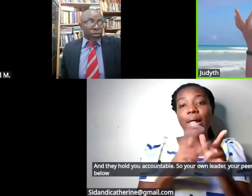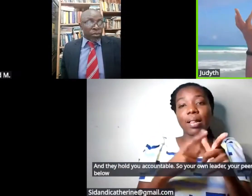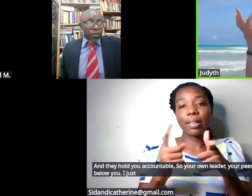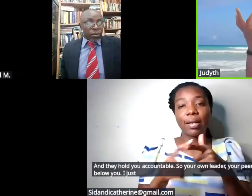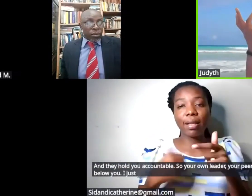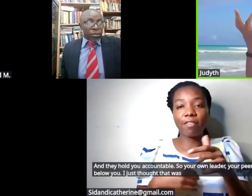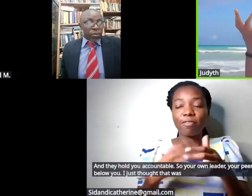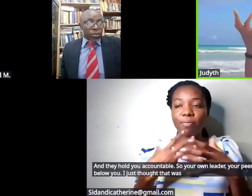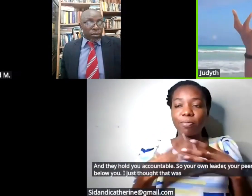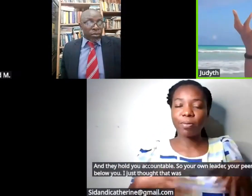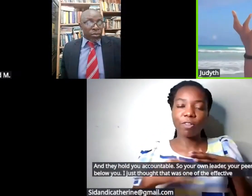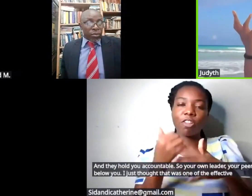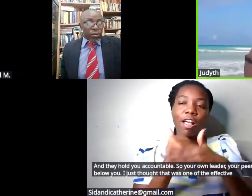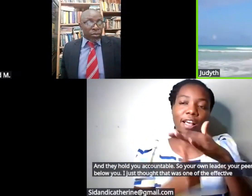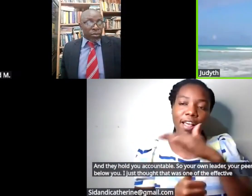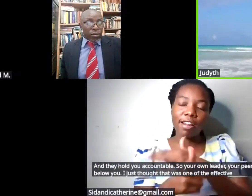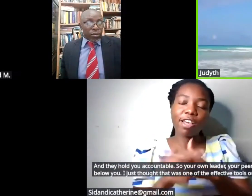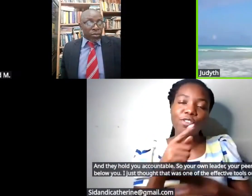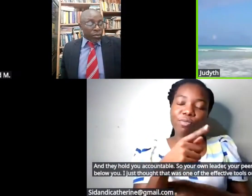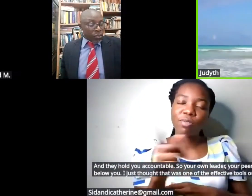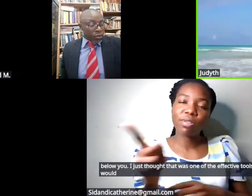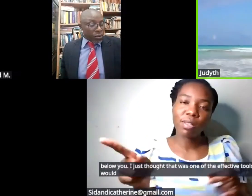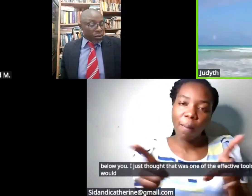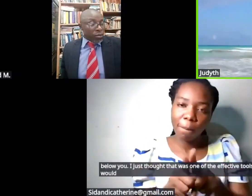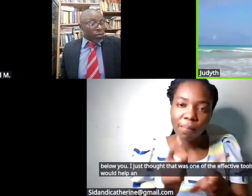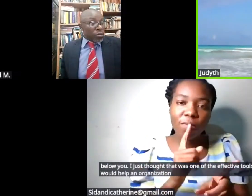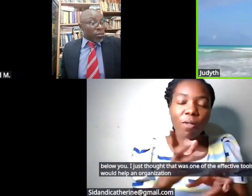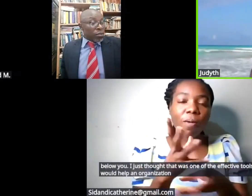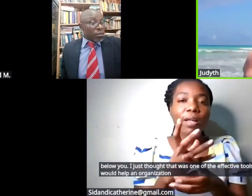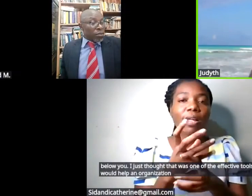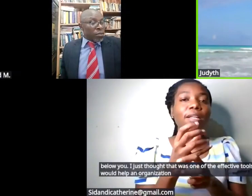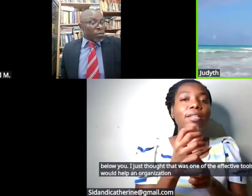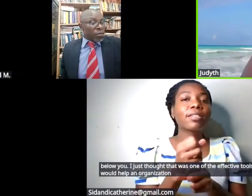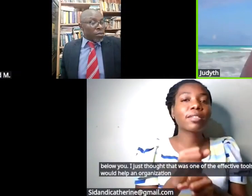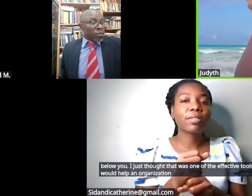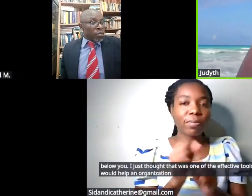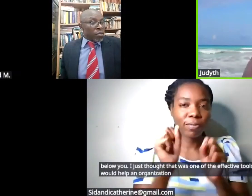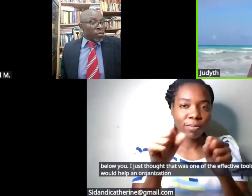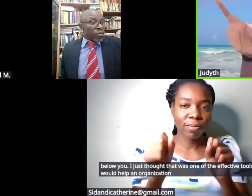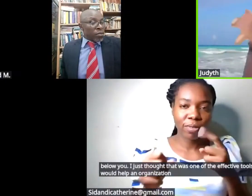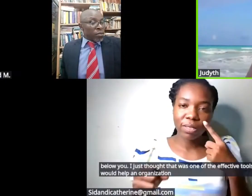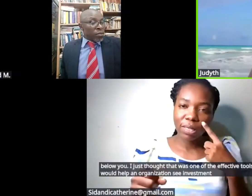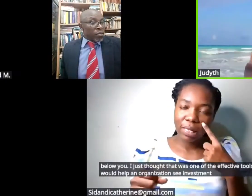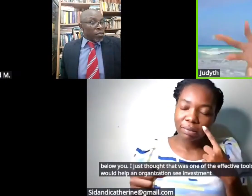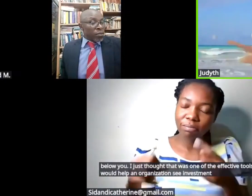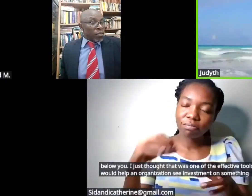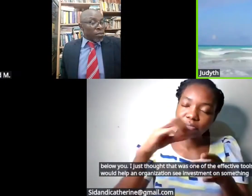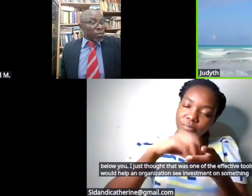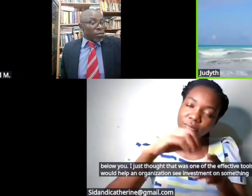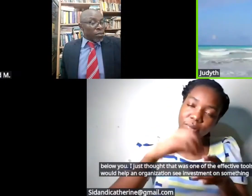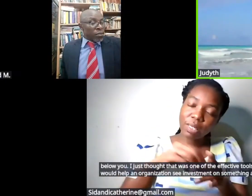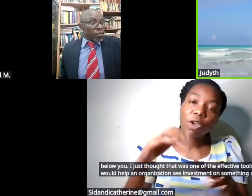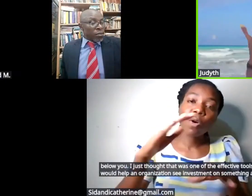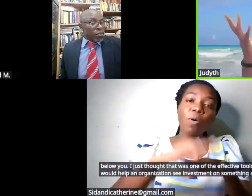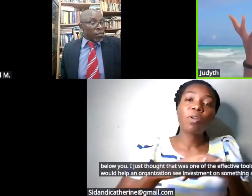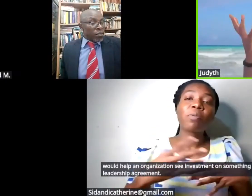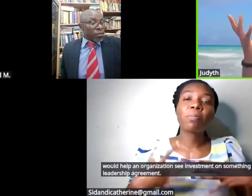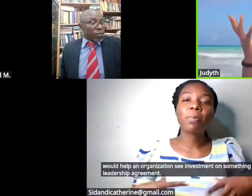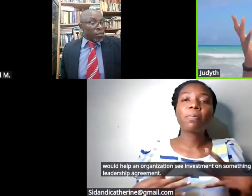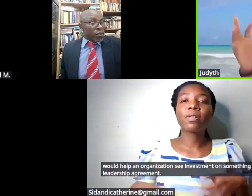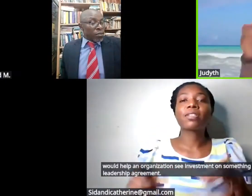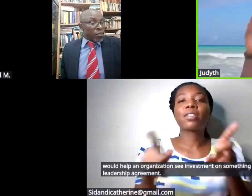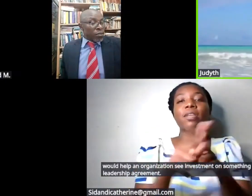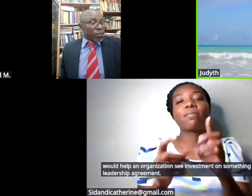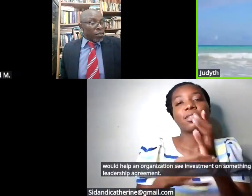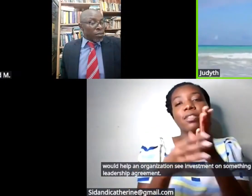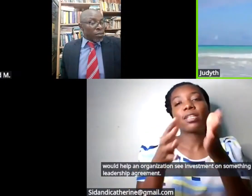the effective tools out there that would help an organization see investment on something as simple as a leadership agreement.